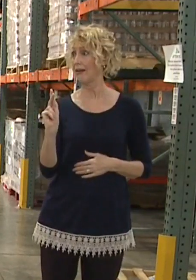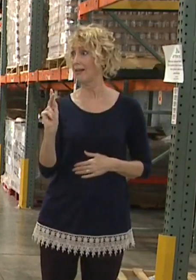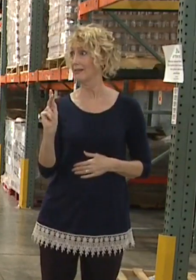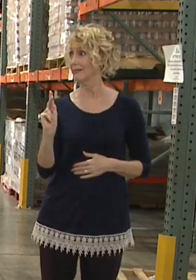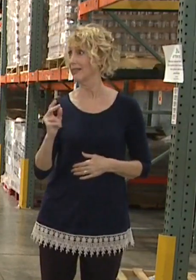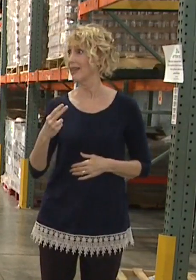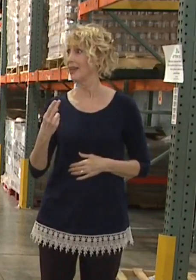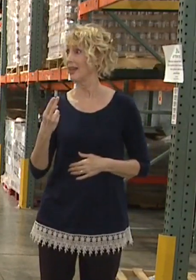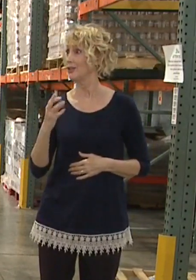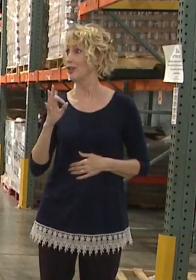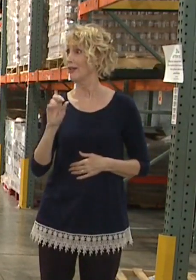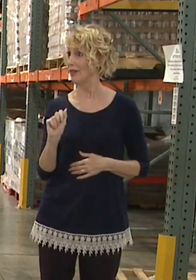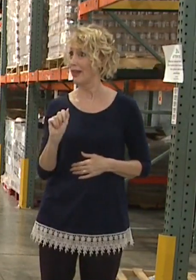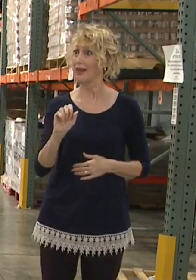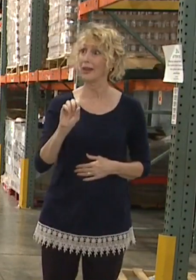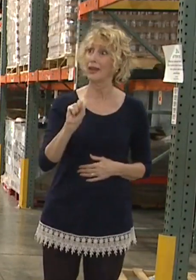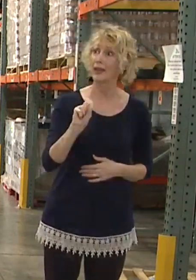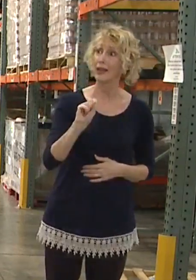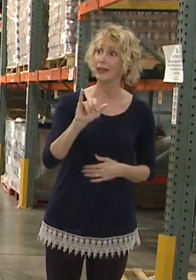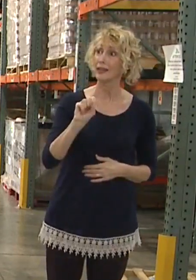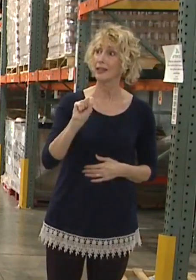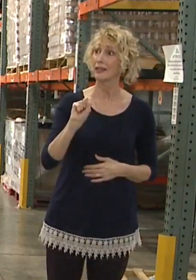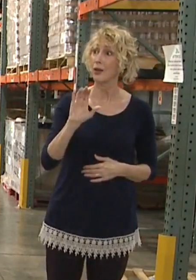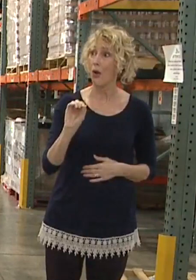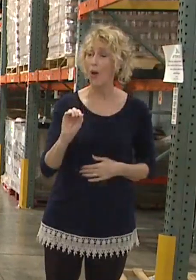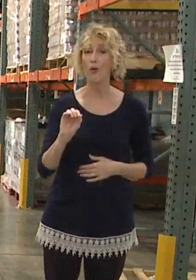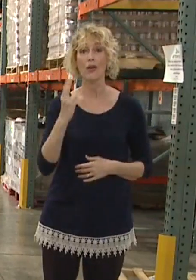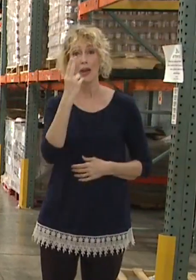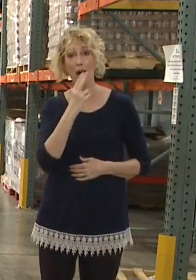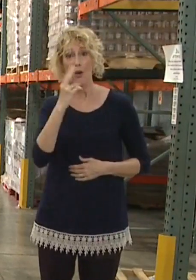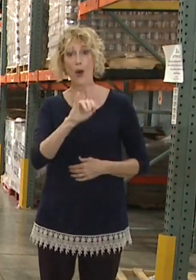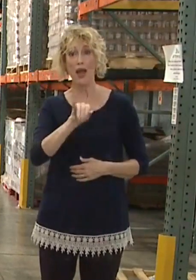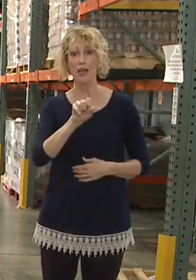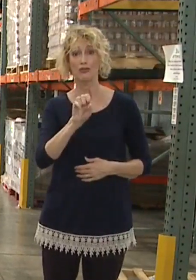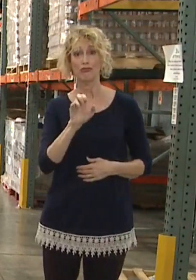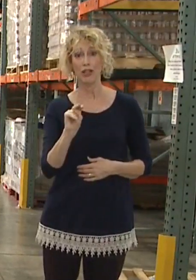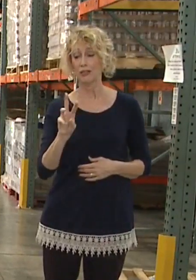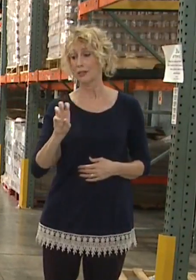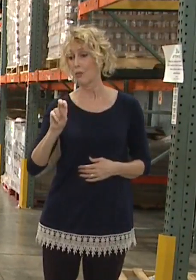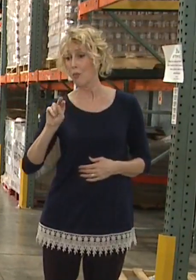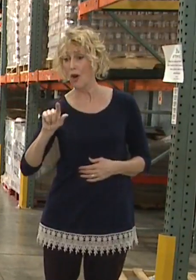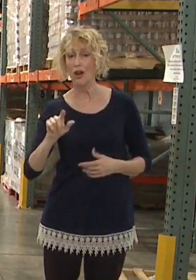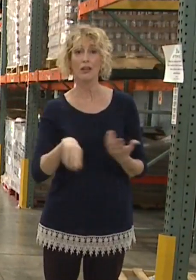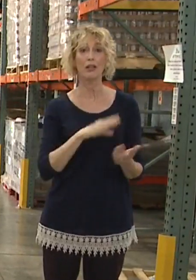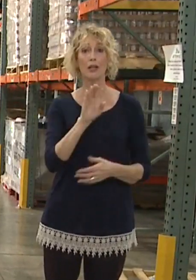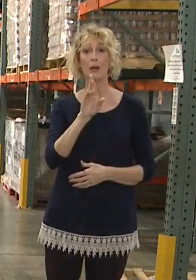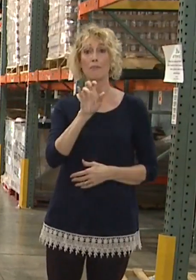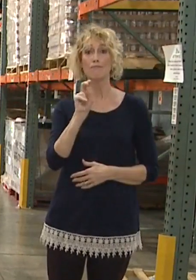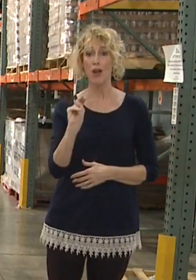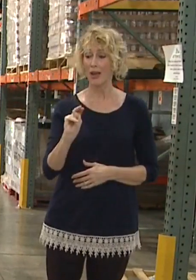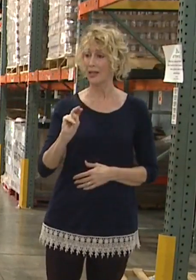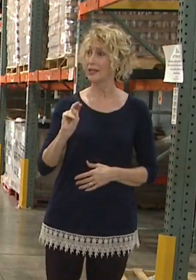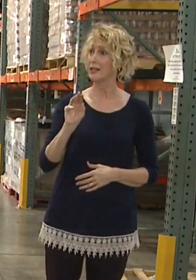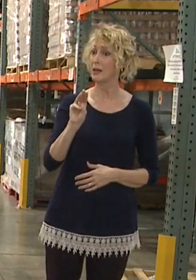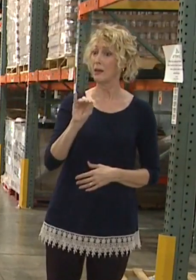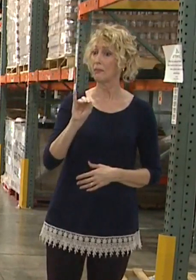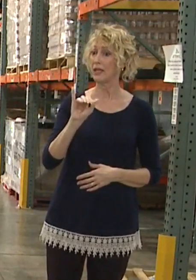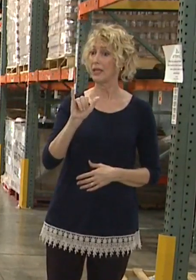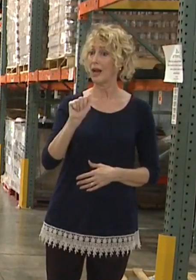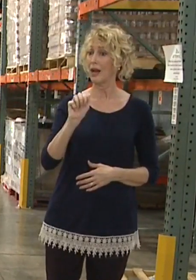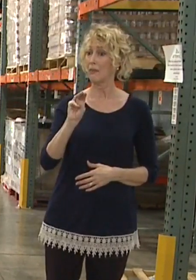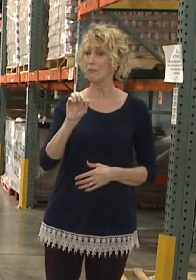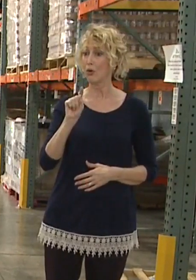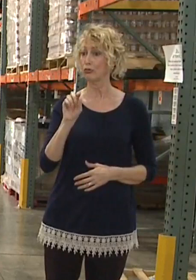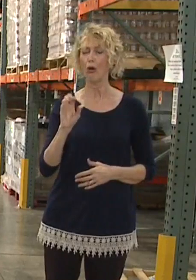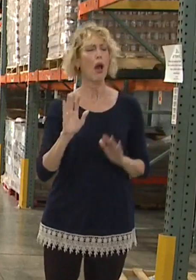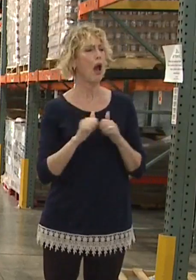HFA, Cisco, Hawaii, Jason Wong, who happens to be on our board. And I called Brian Miyamoto and I said, guys, I need your help. What